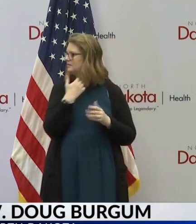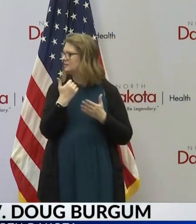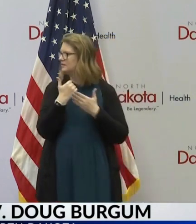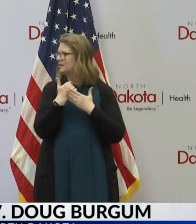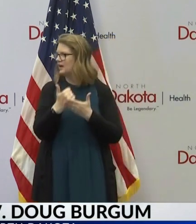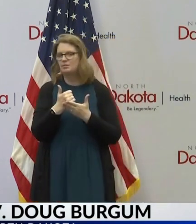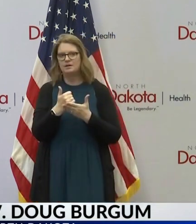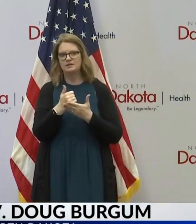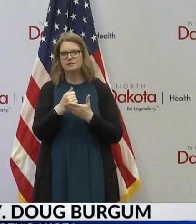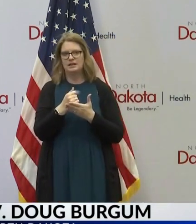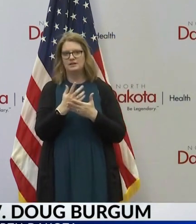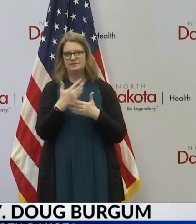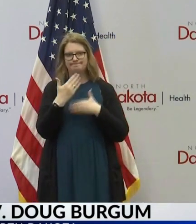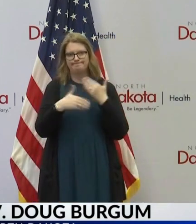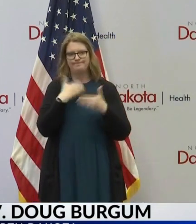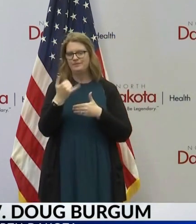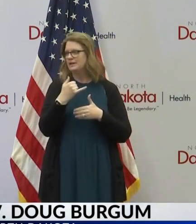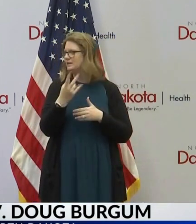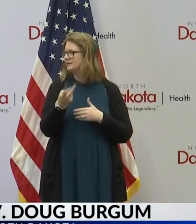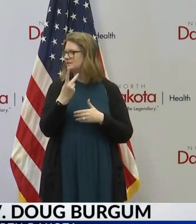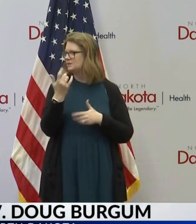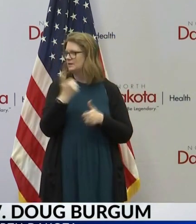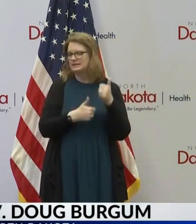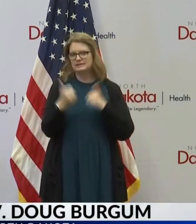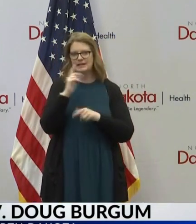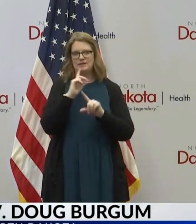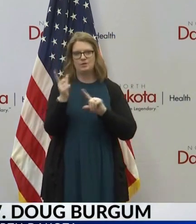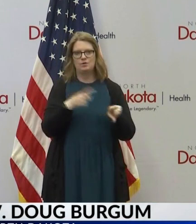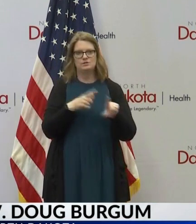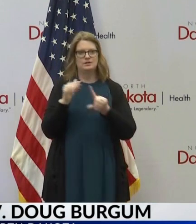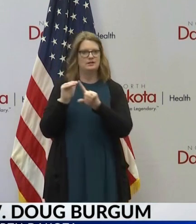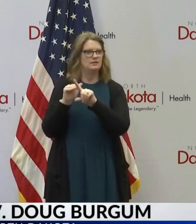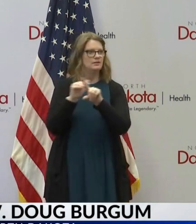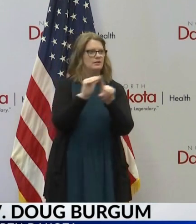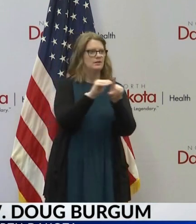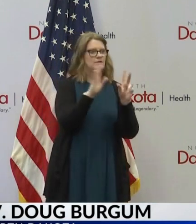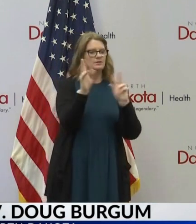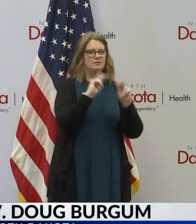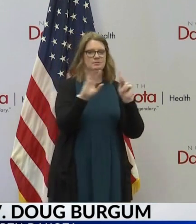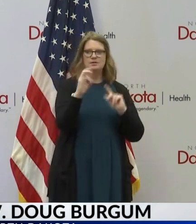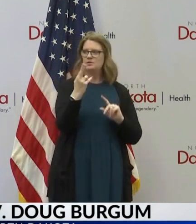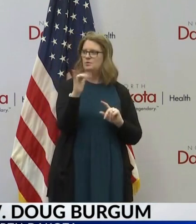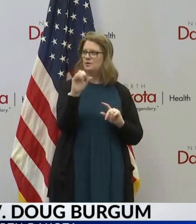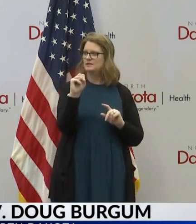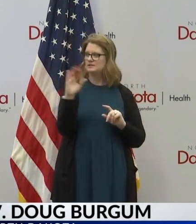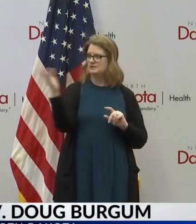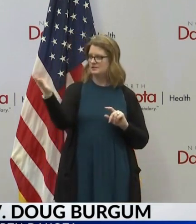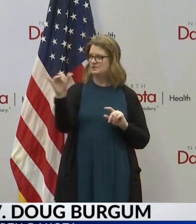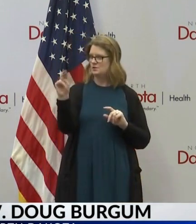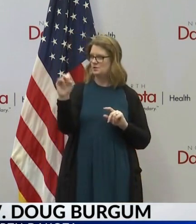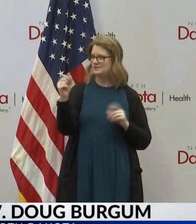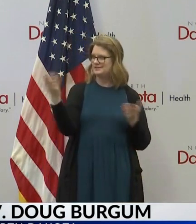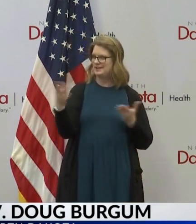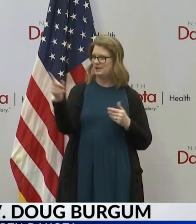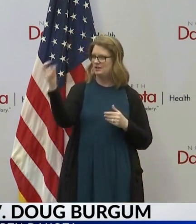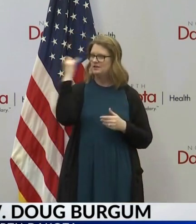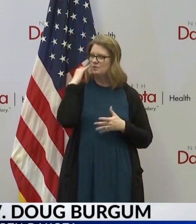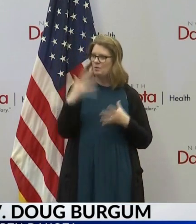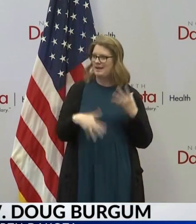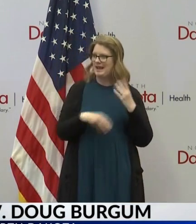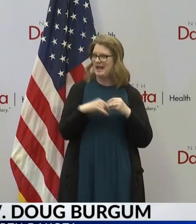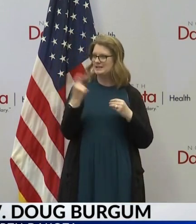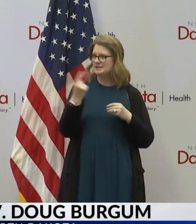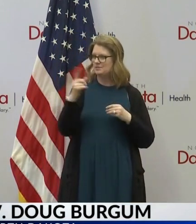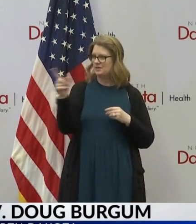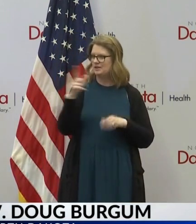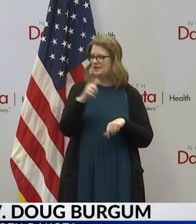to drive these 2 executive orders across the finish line. And also a reminder for people, Chris Jones is here too. And if, Chris, you want to add anything to my